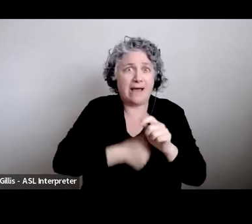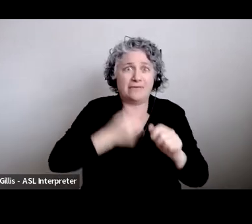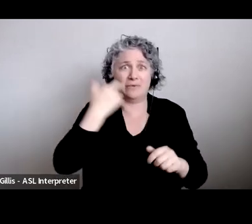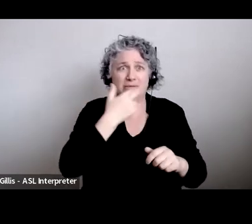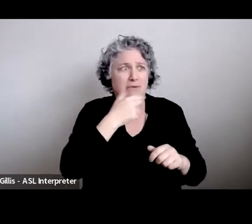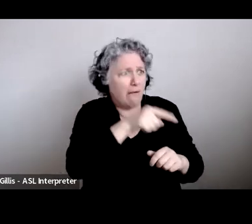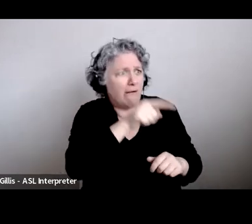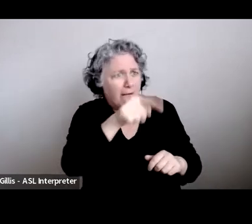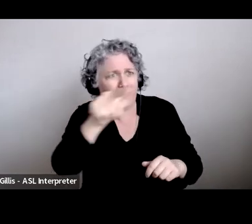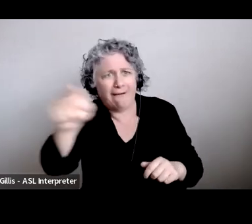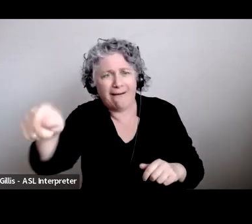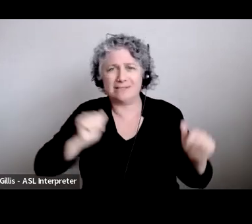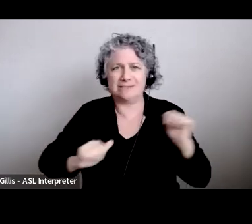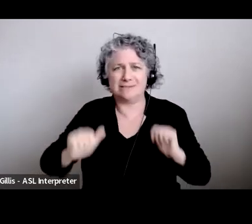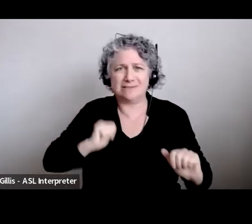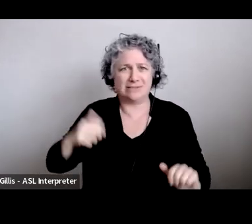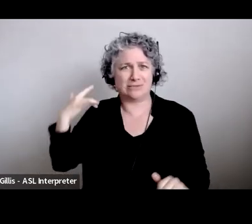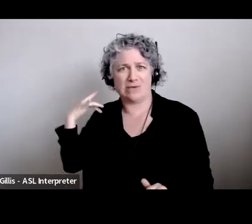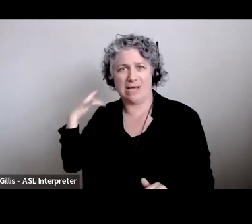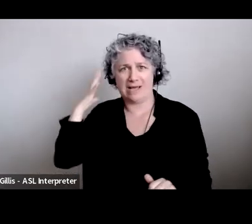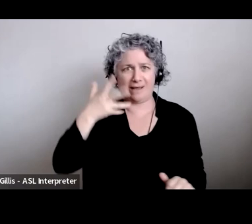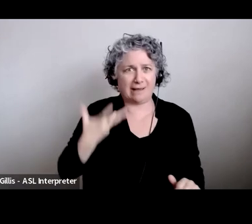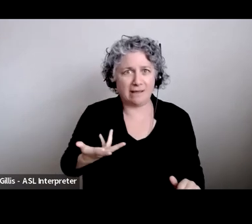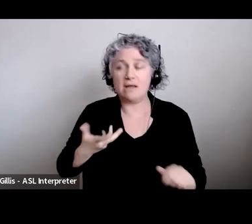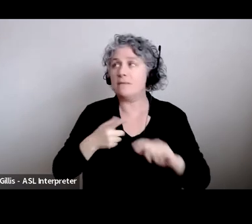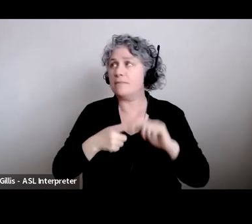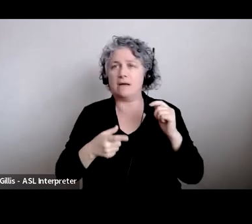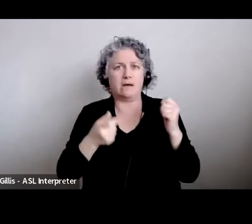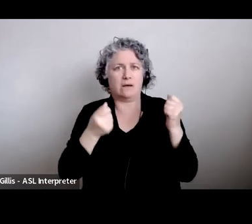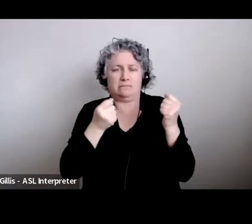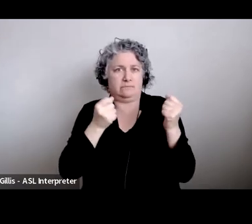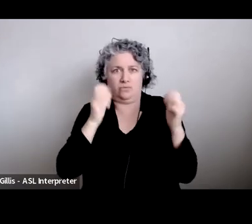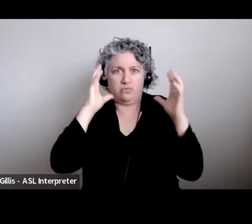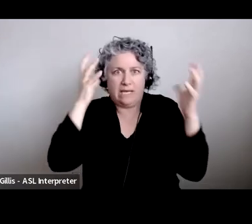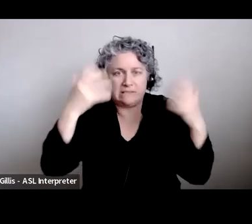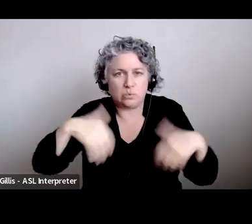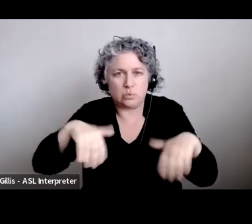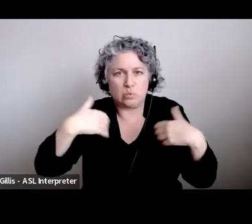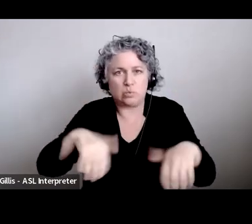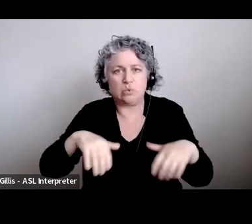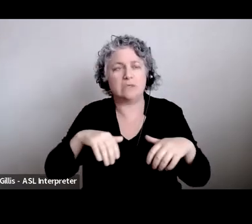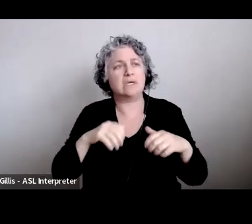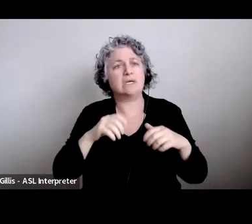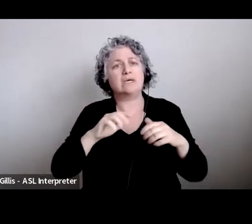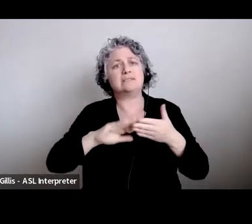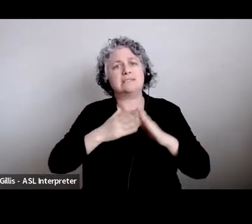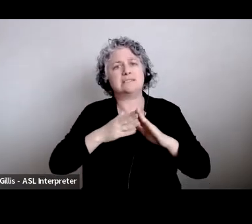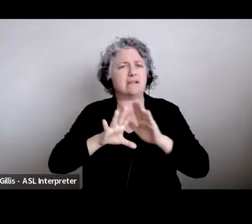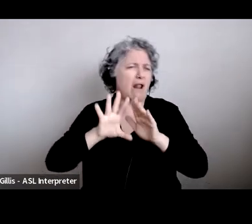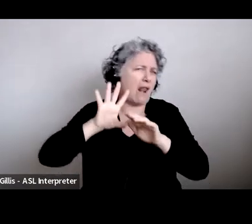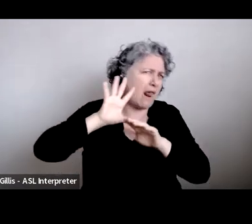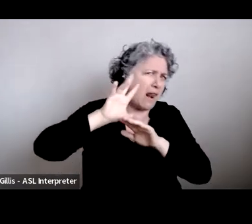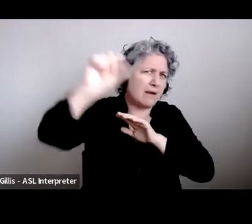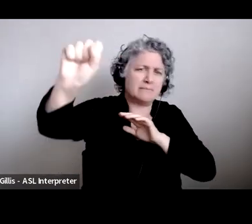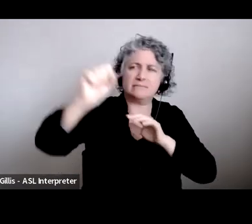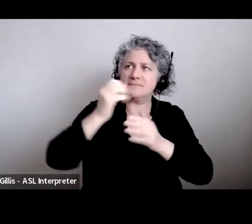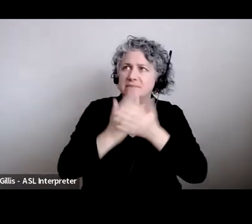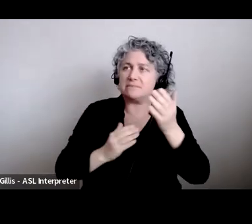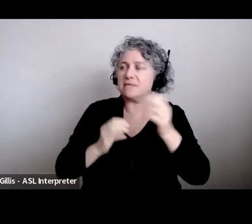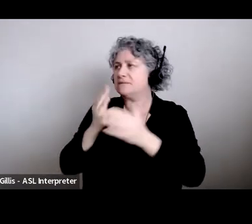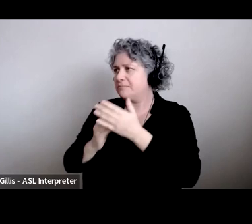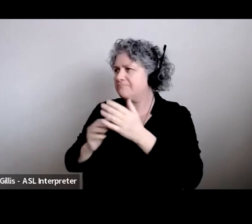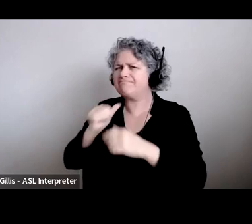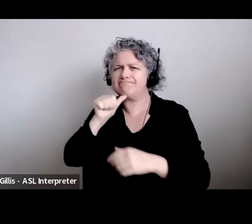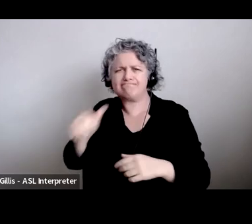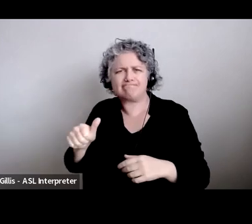It was like quite crazy. So different cities are bouncing back while others are not. I think Edmonton's